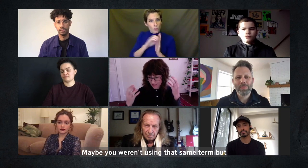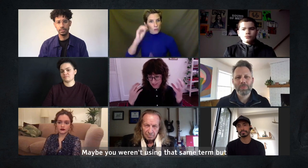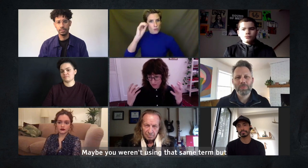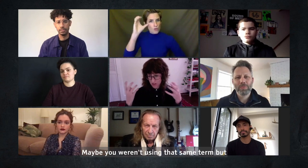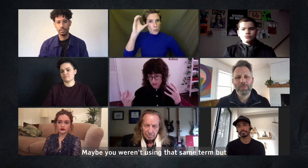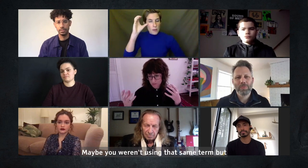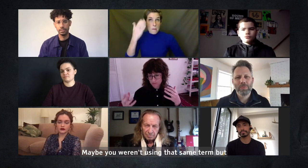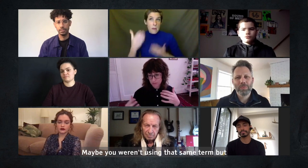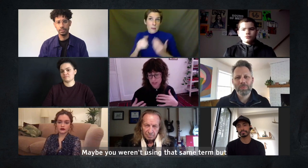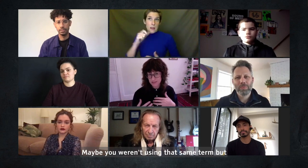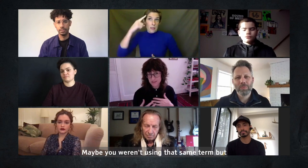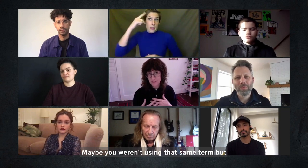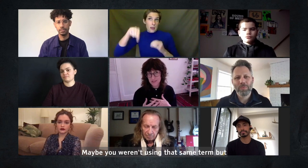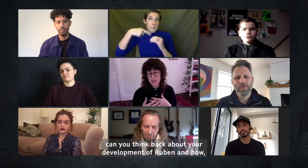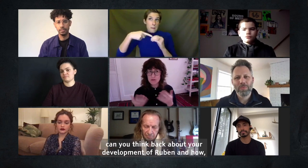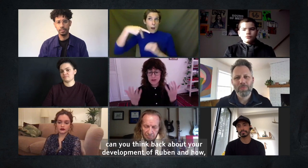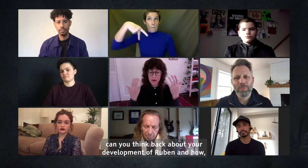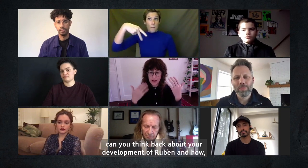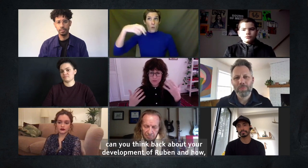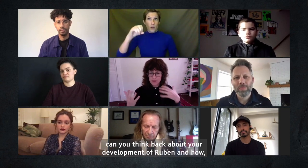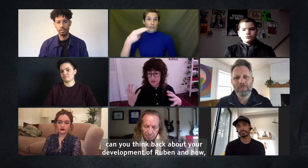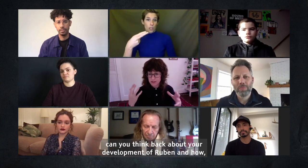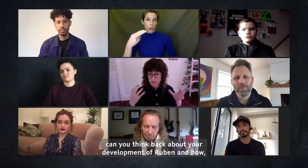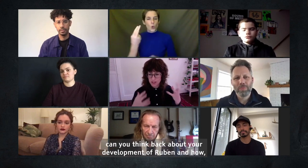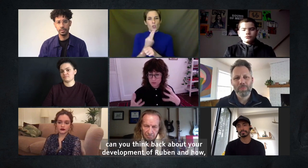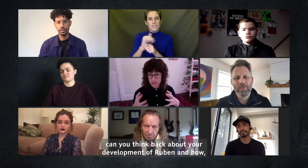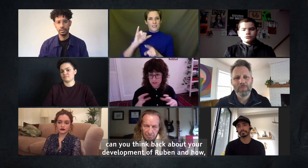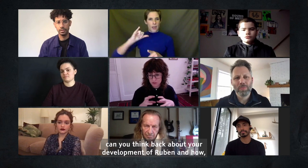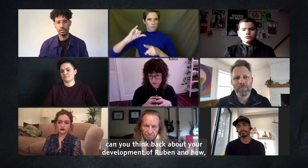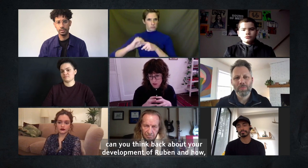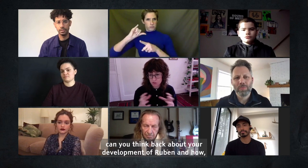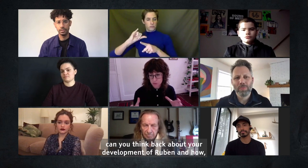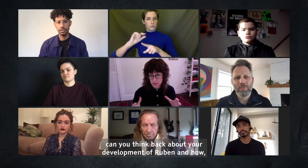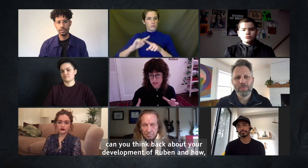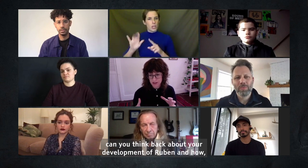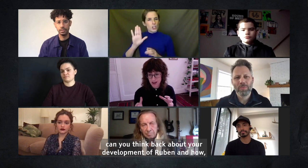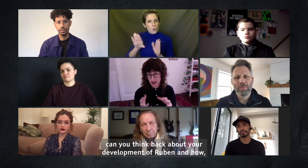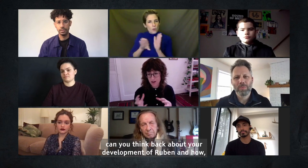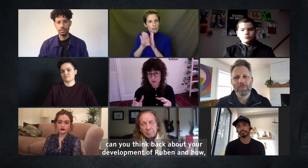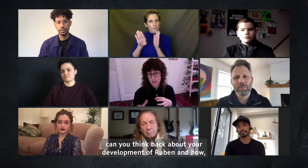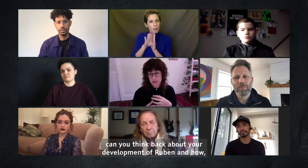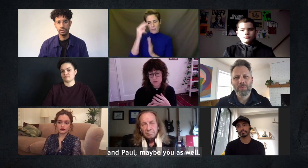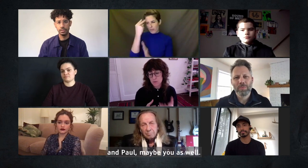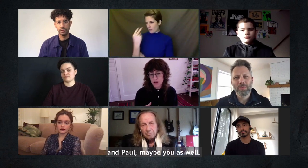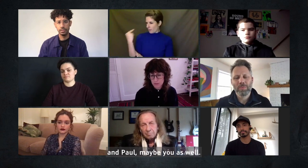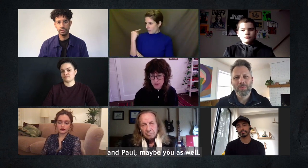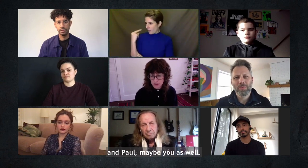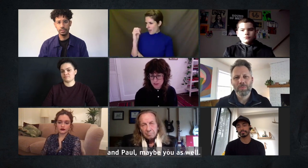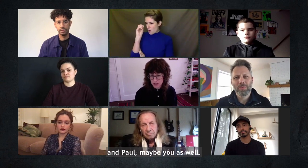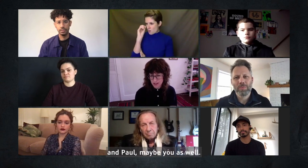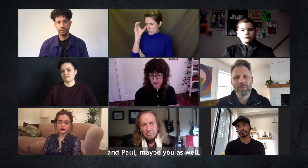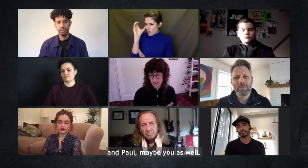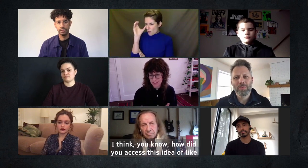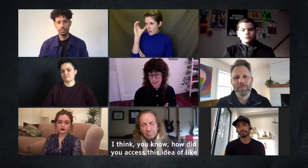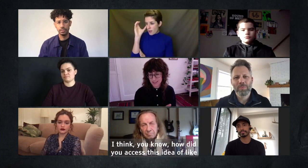that same term, but can you think back about your development of Ruben and how, and Paul, maybe you